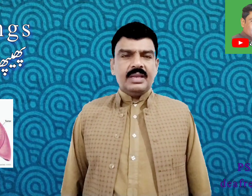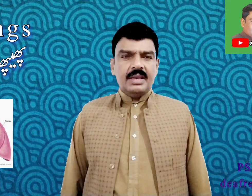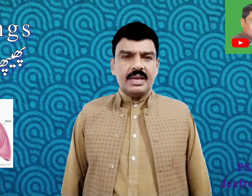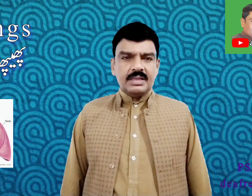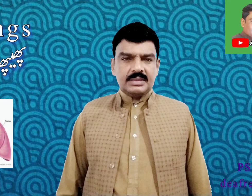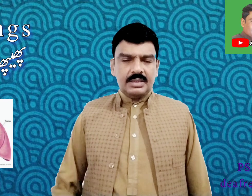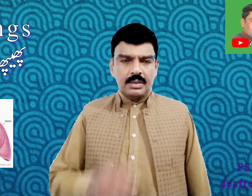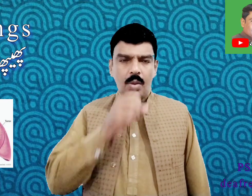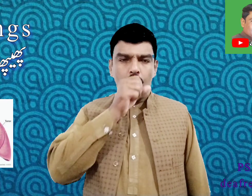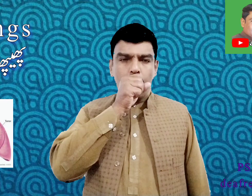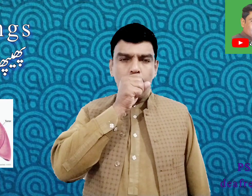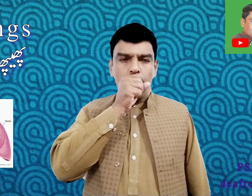lungs,